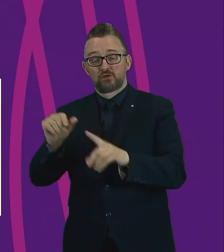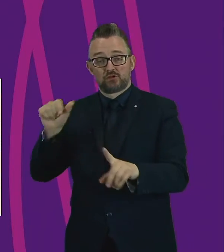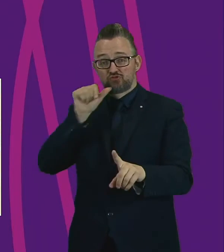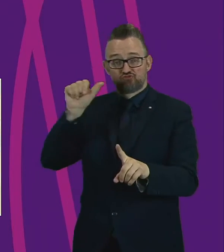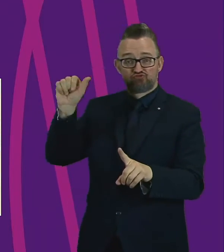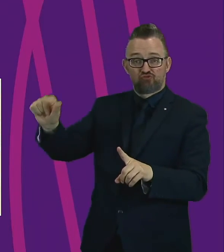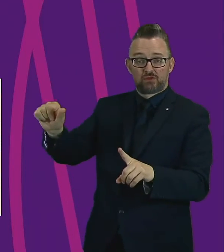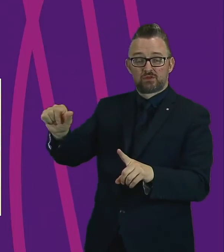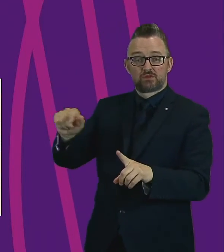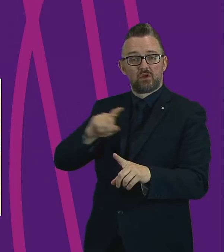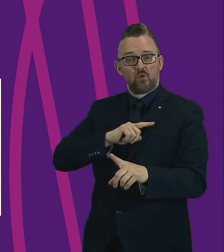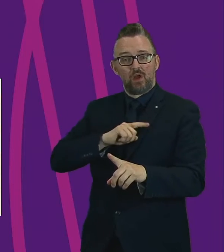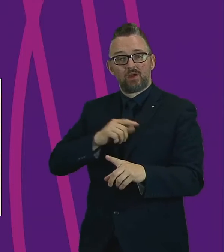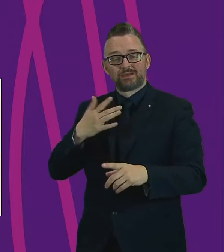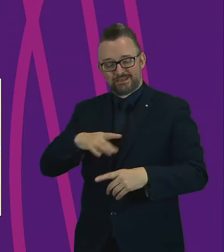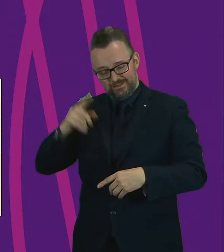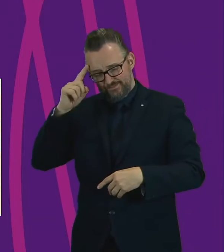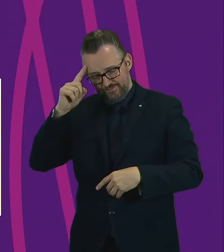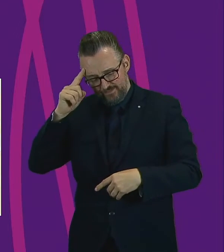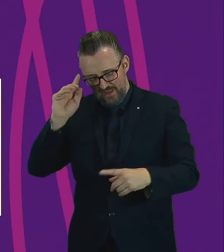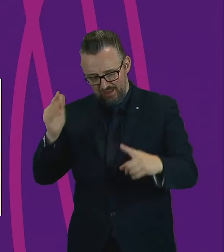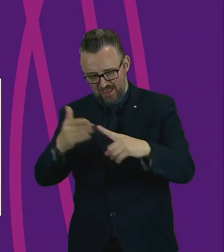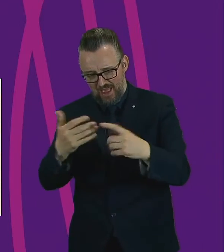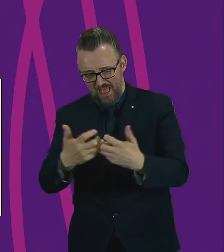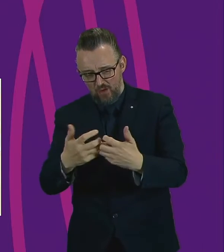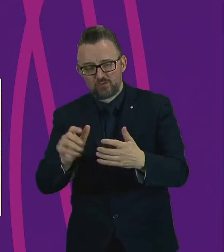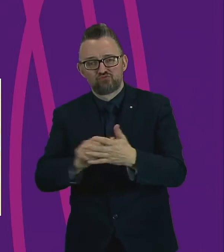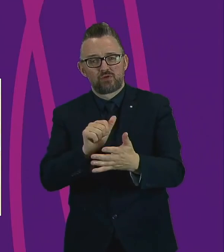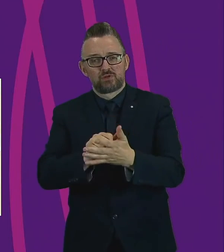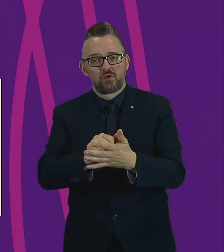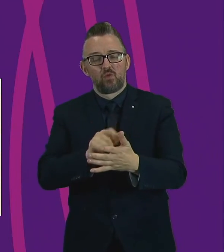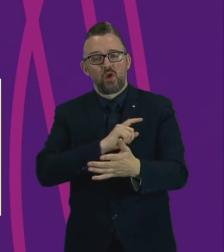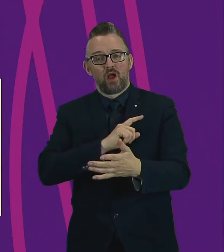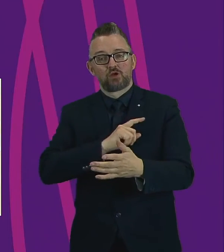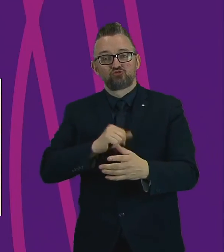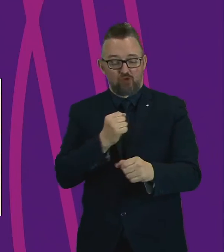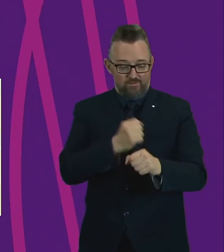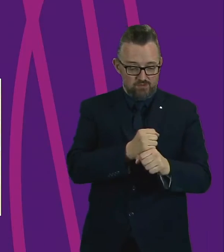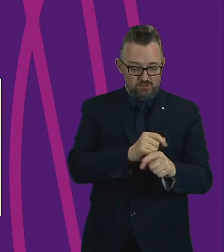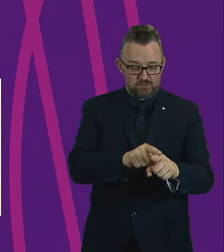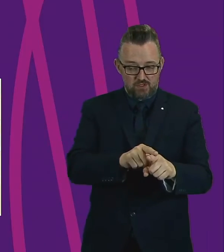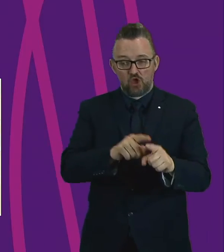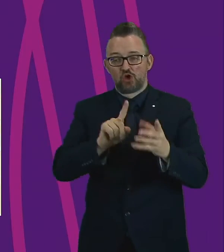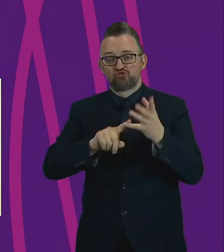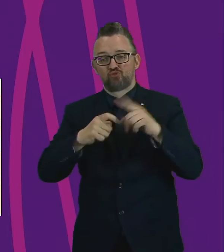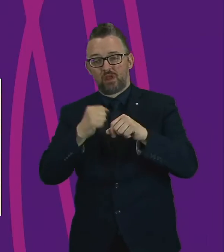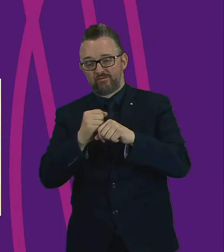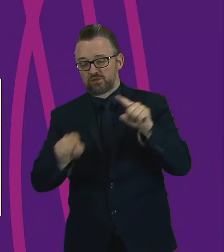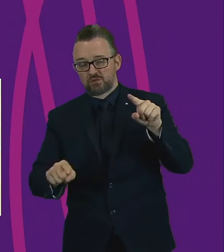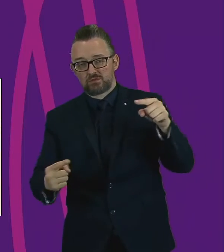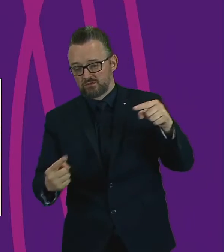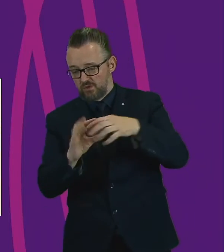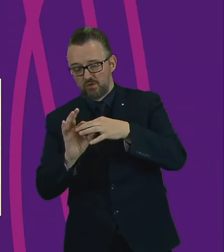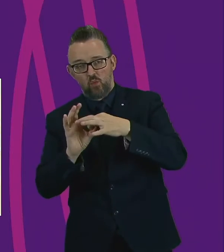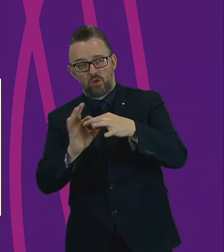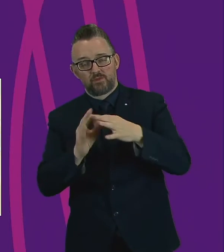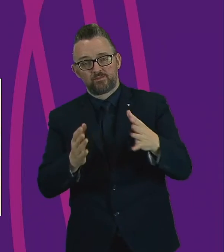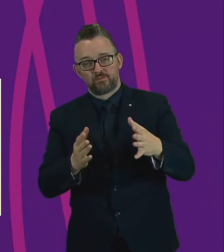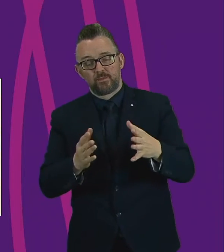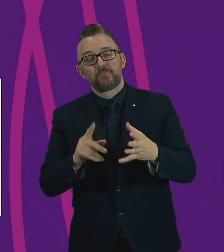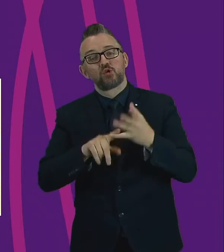must have a constructive approach, as we've seen so far by both the Scottish Government and the UK Government. The UK Government